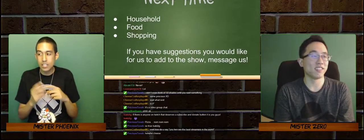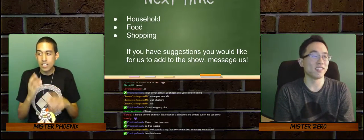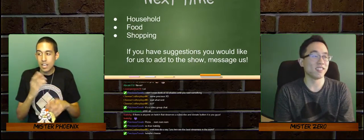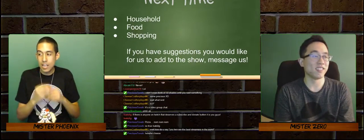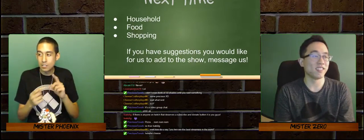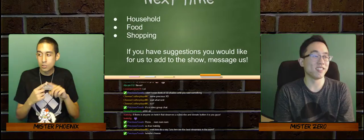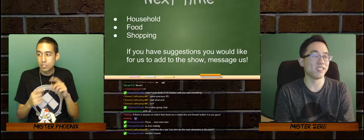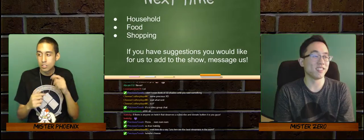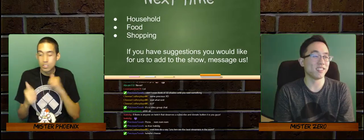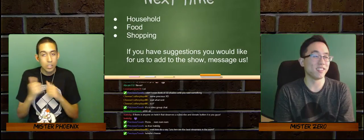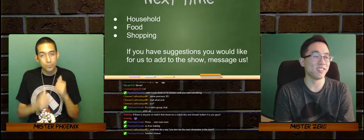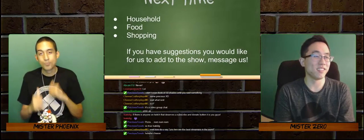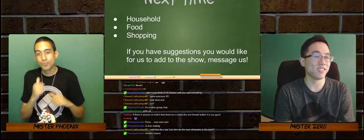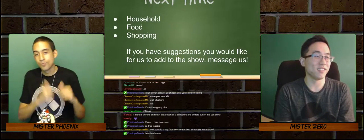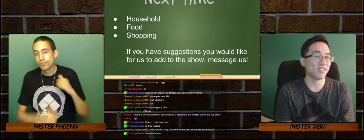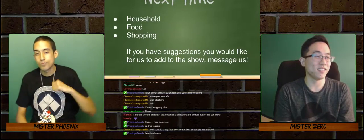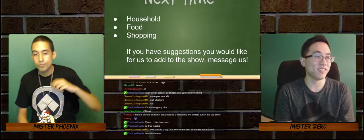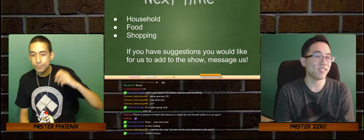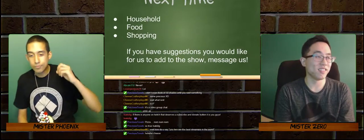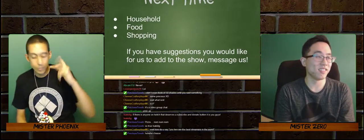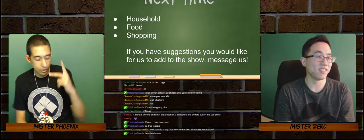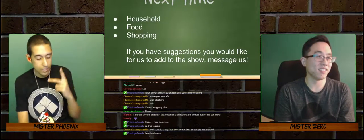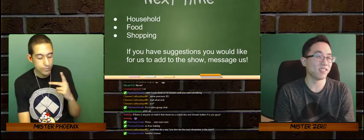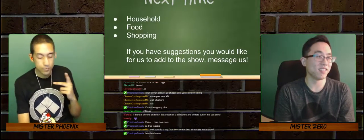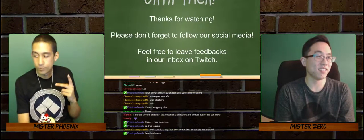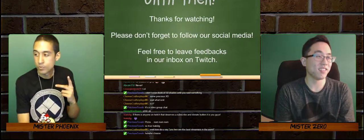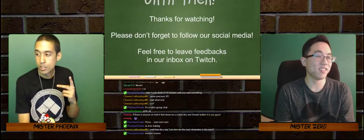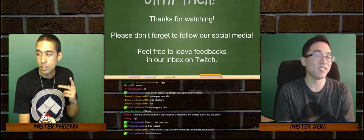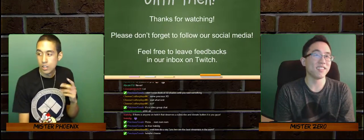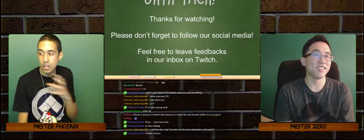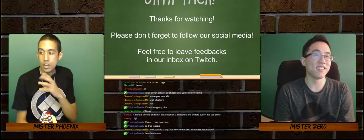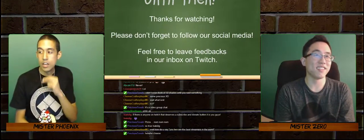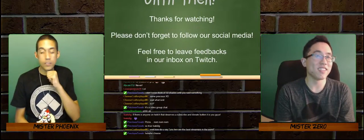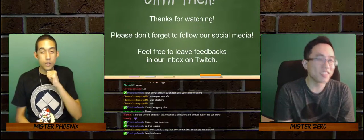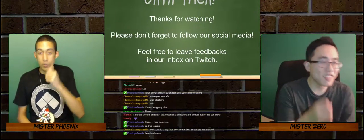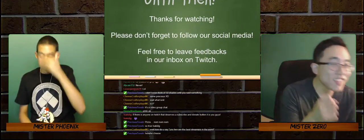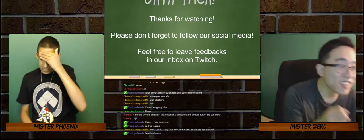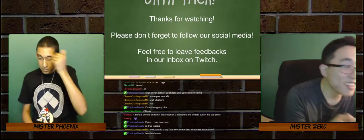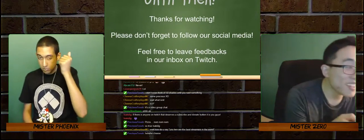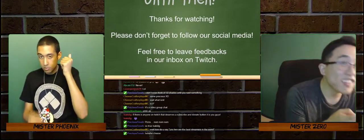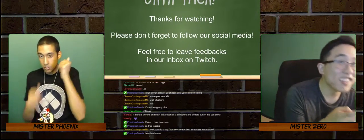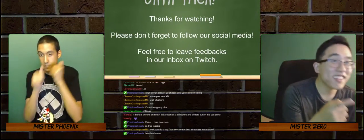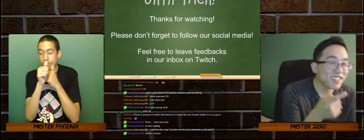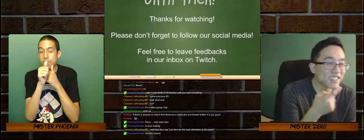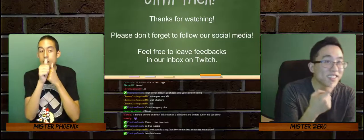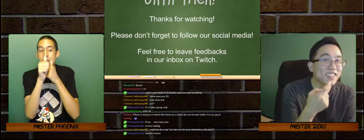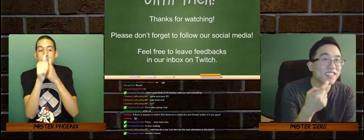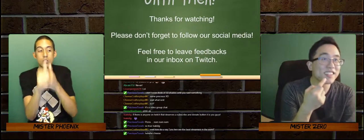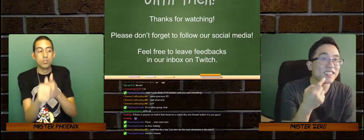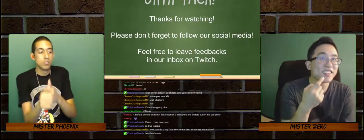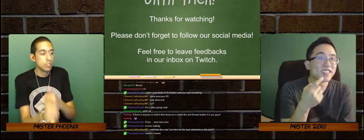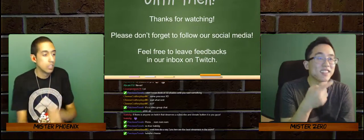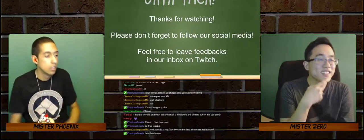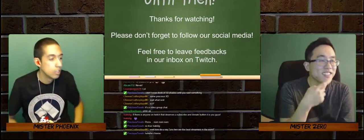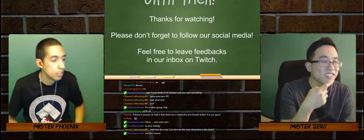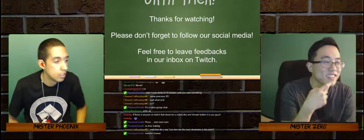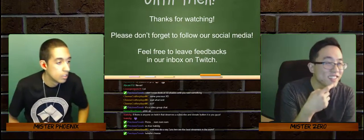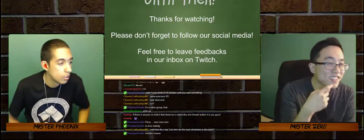then add to the show. Okay, and don't forget follow.